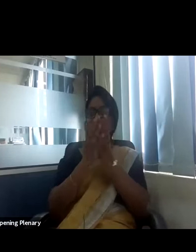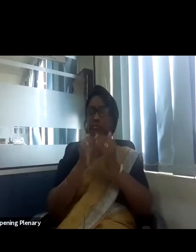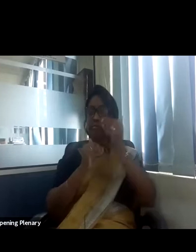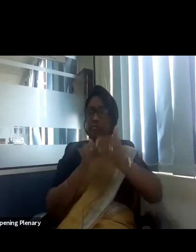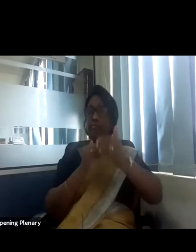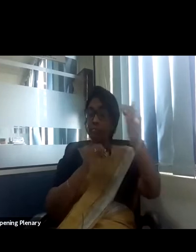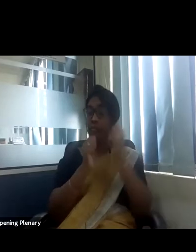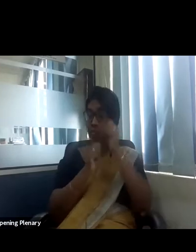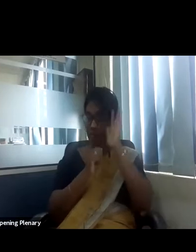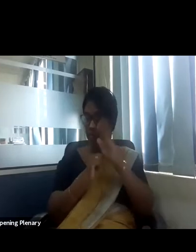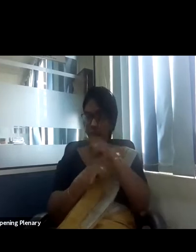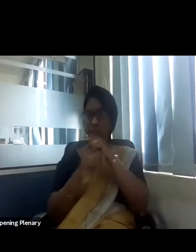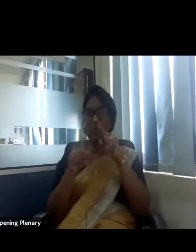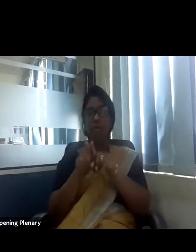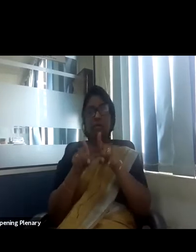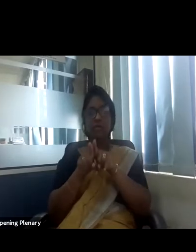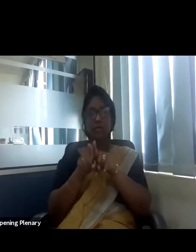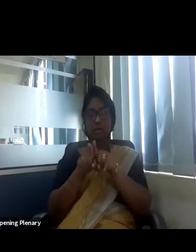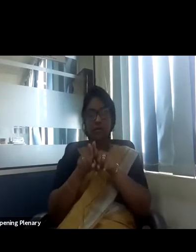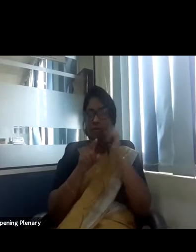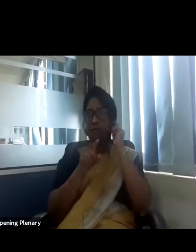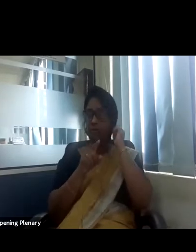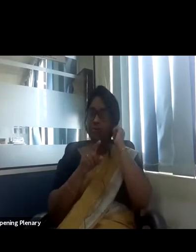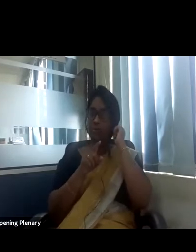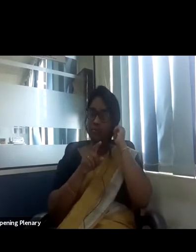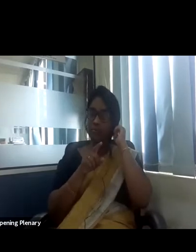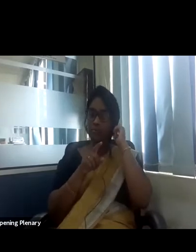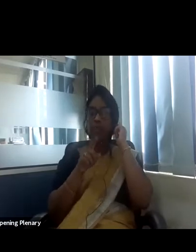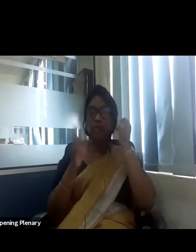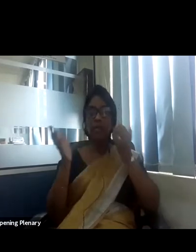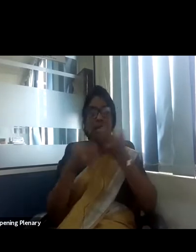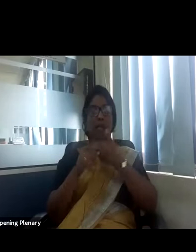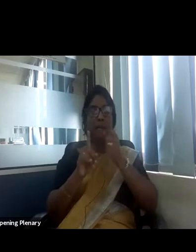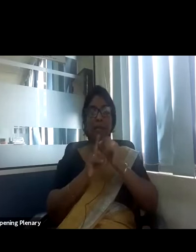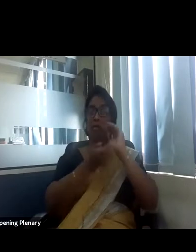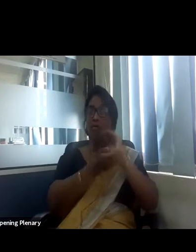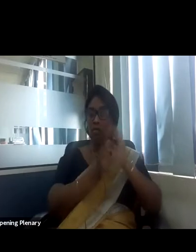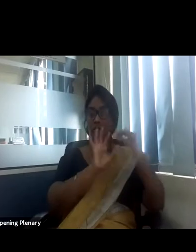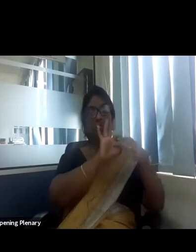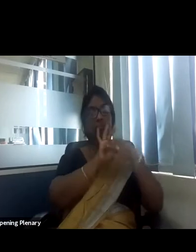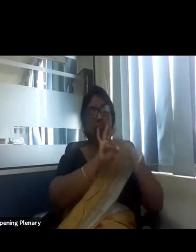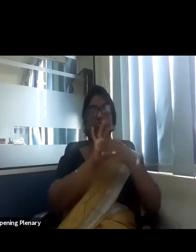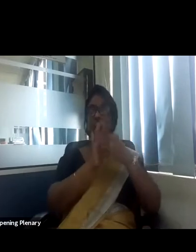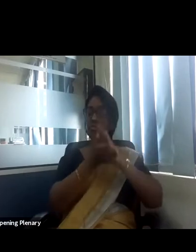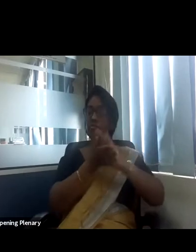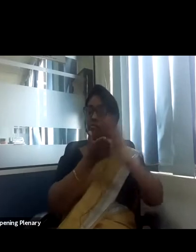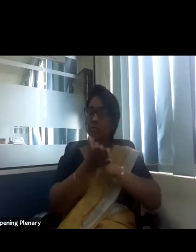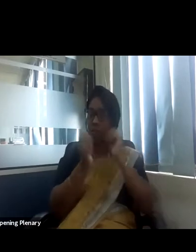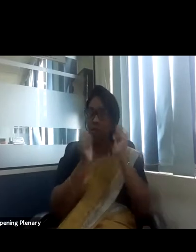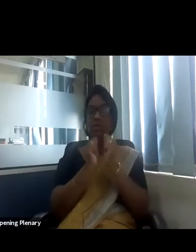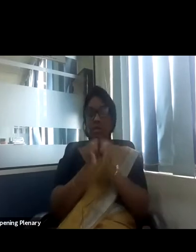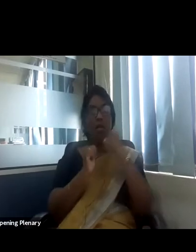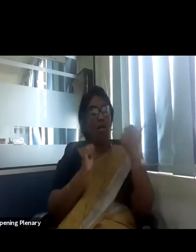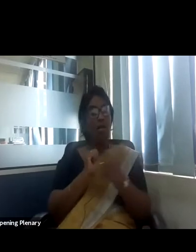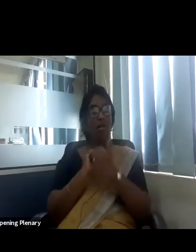Engagement of and partnerships with the private sector would be critical to unlock new levels of investment as well as innovation